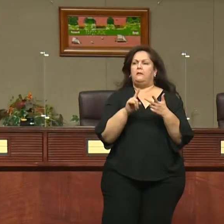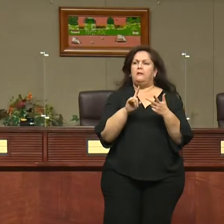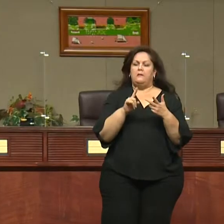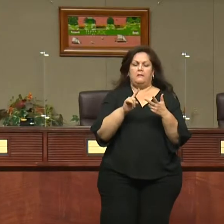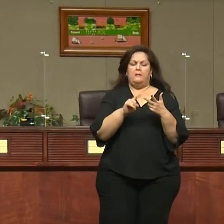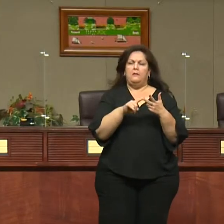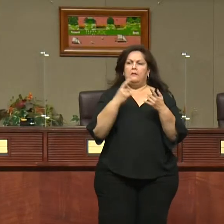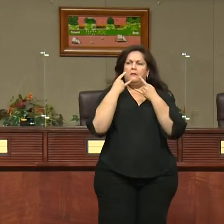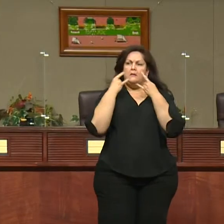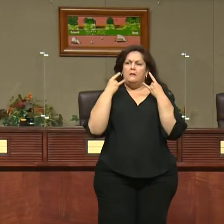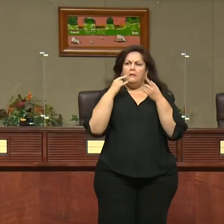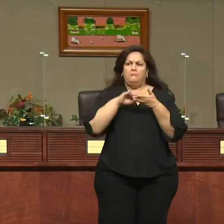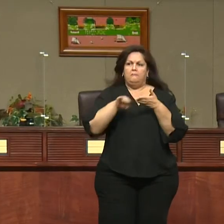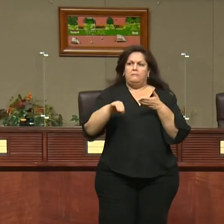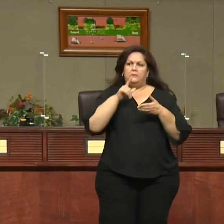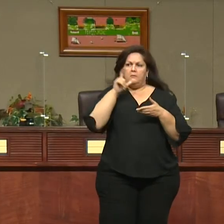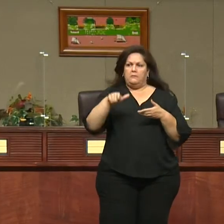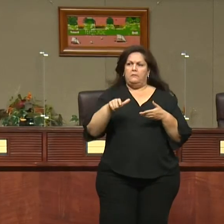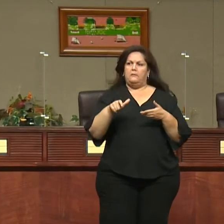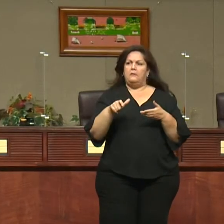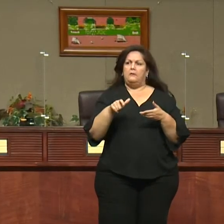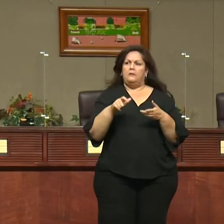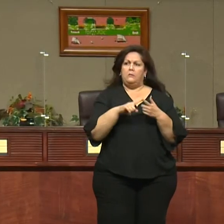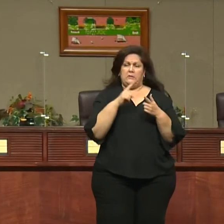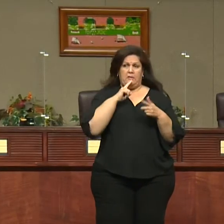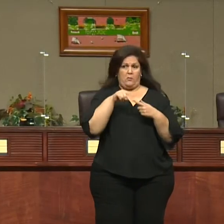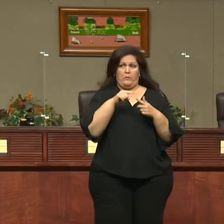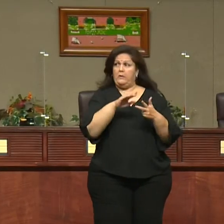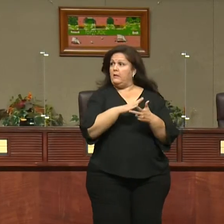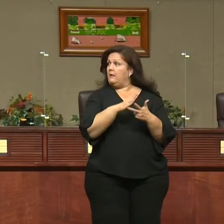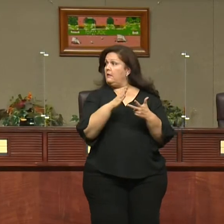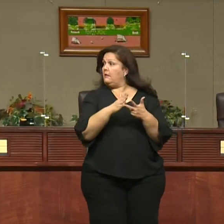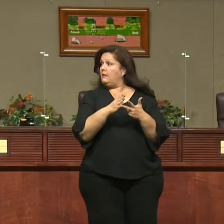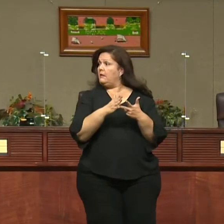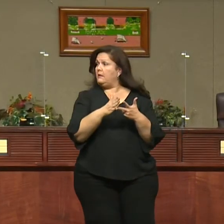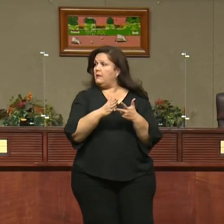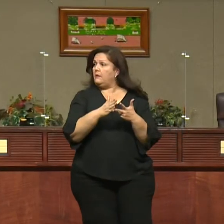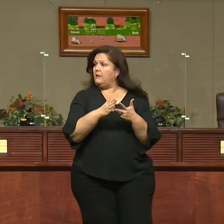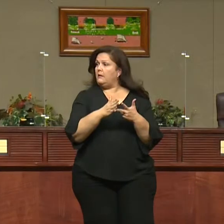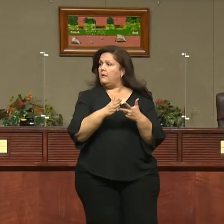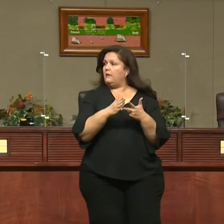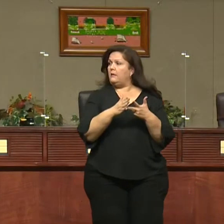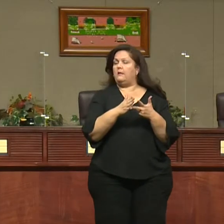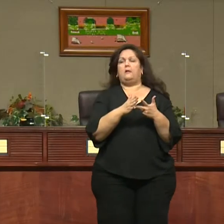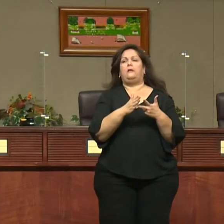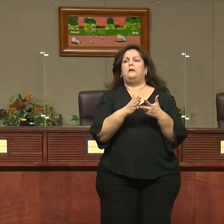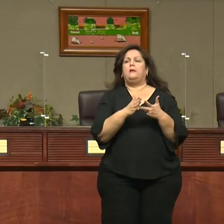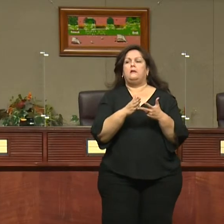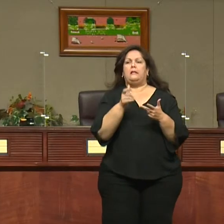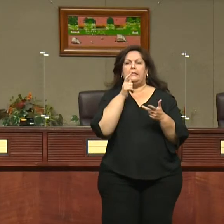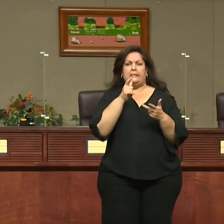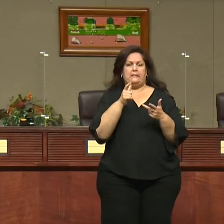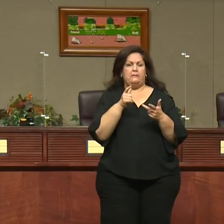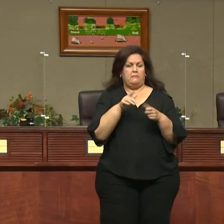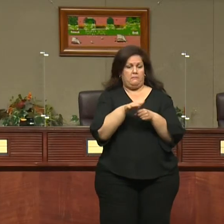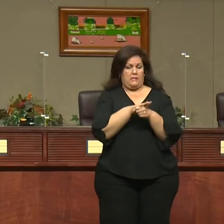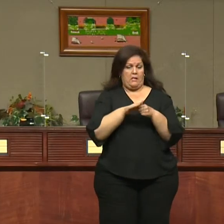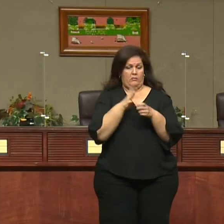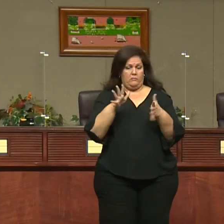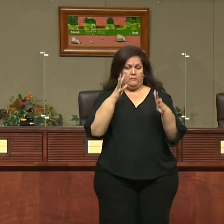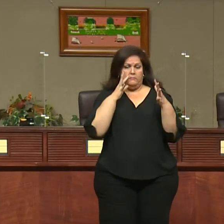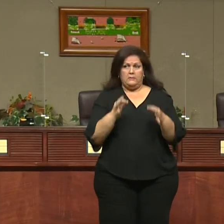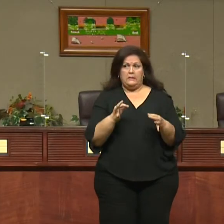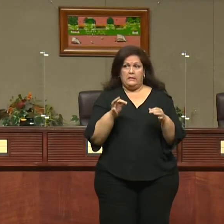3. Would you say that once we get into that phase 3 that it's pretty much a sign off by the county that